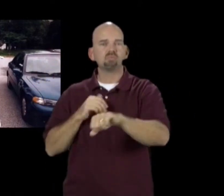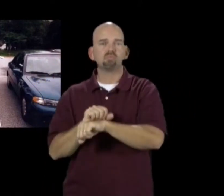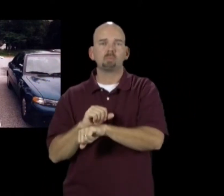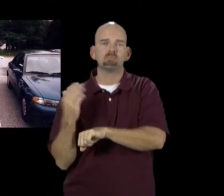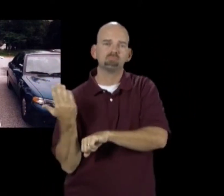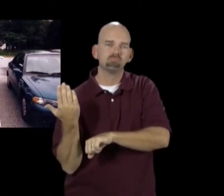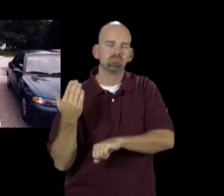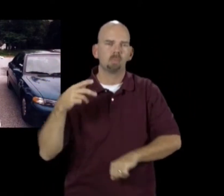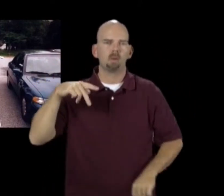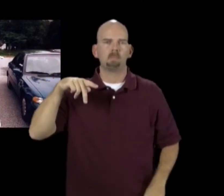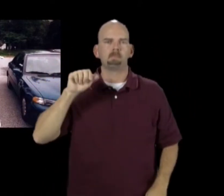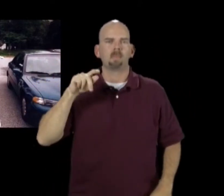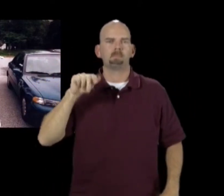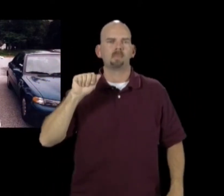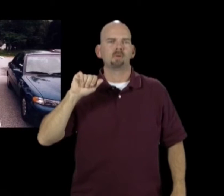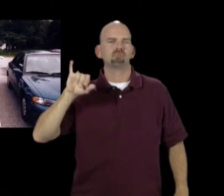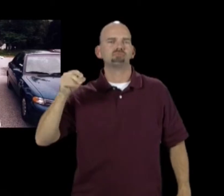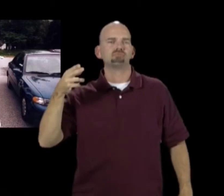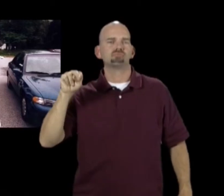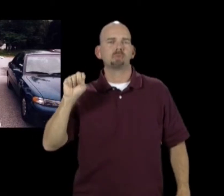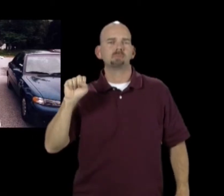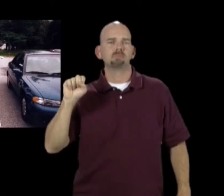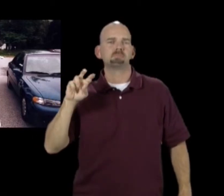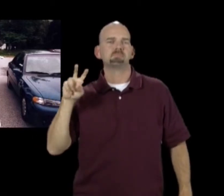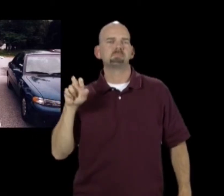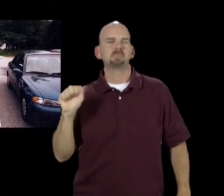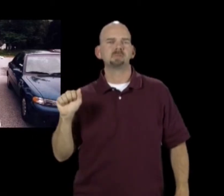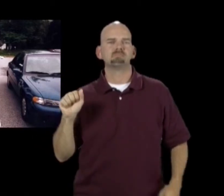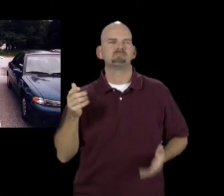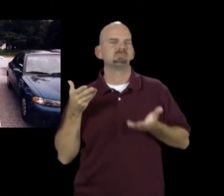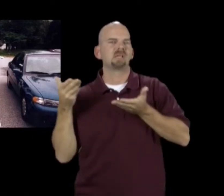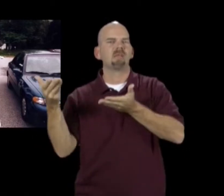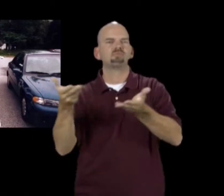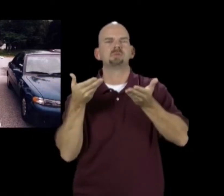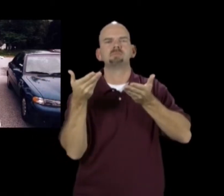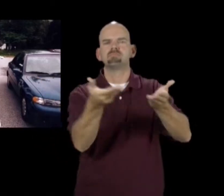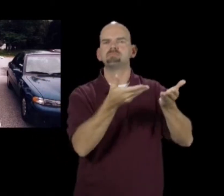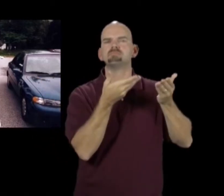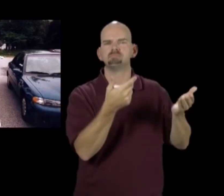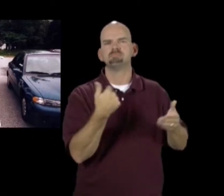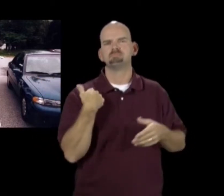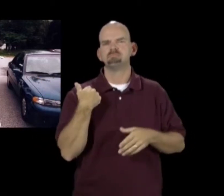I used to be a delivery boy for Papa John's Pizza in the evenings.